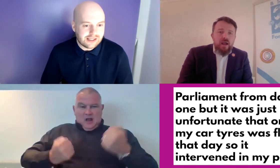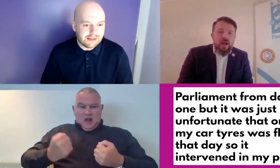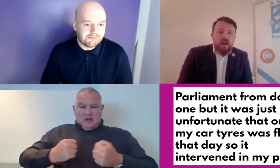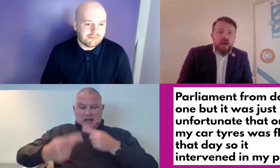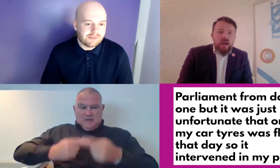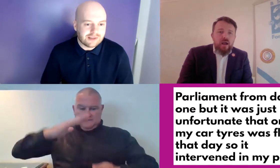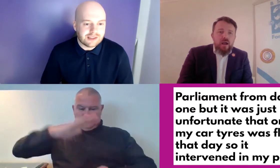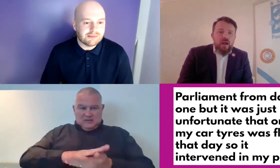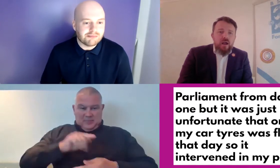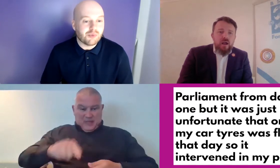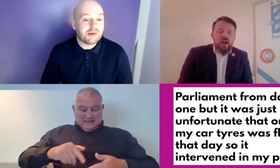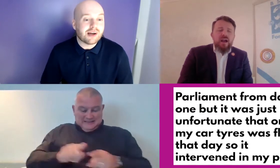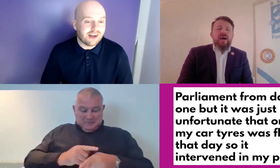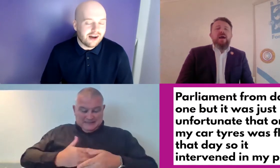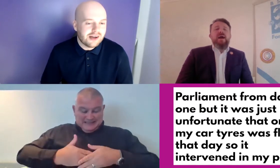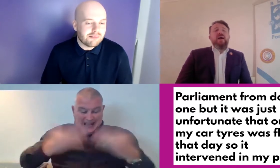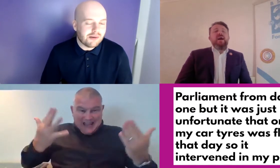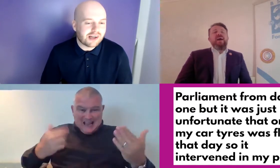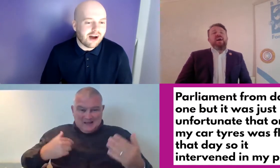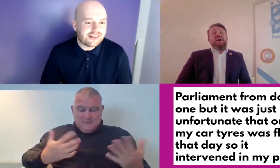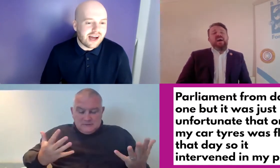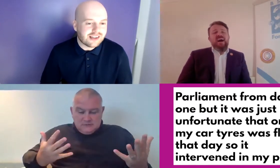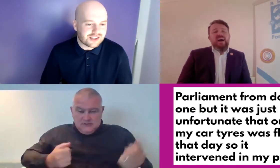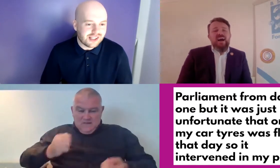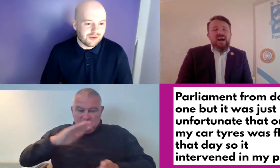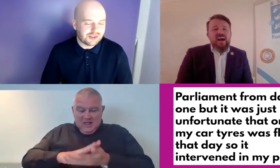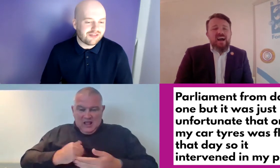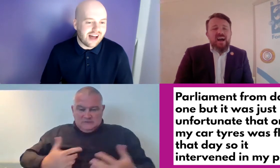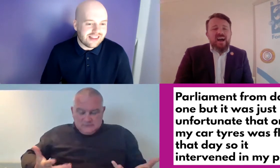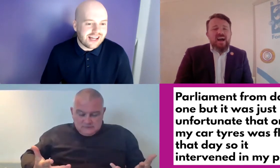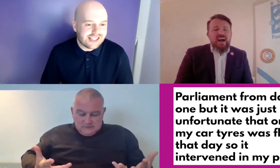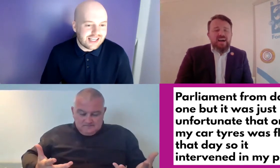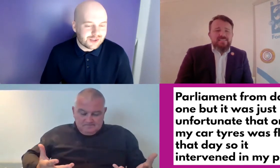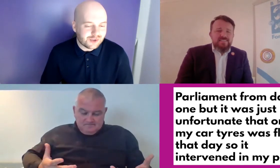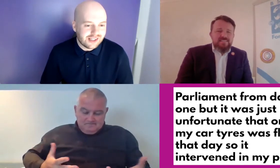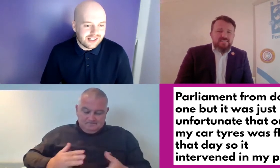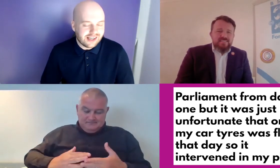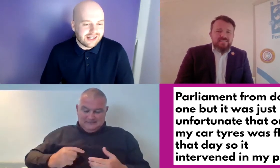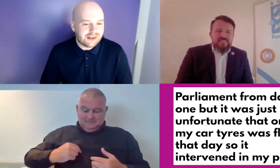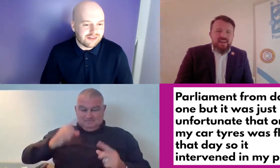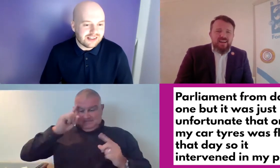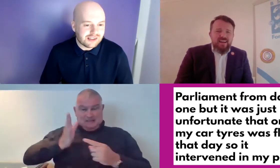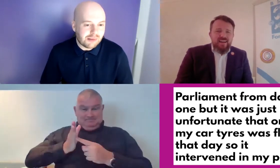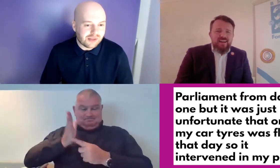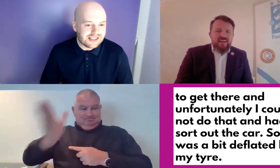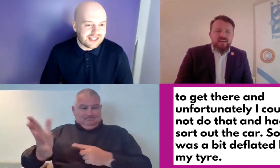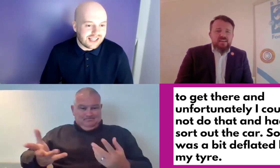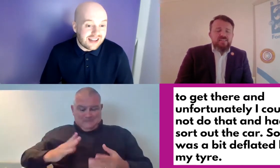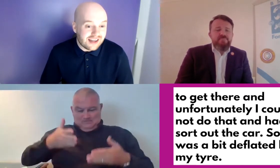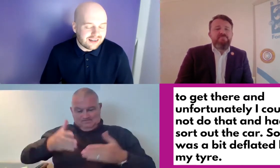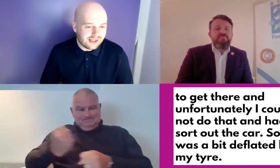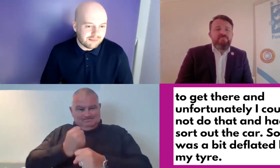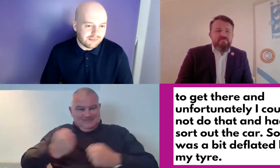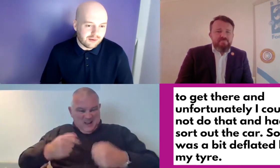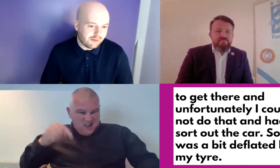that one of my car tyres was flat that day, so it intervened in my plans to get